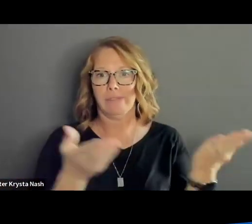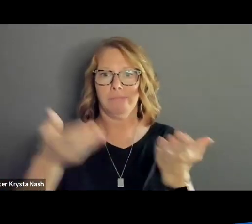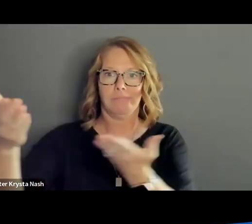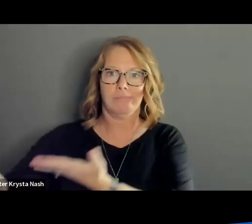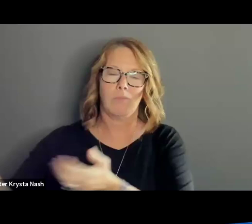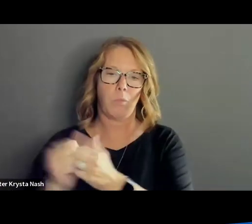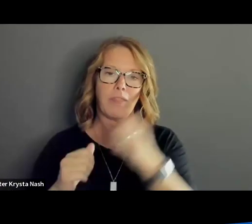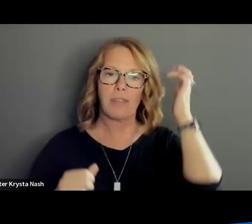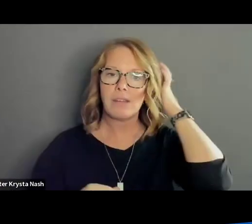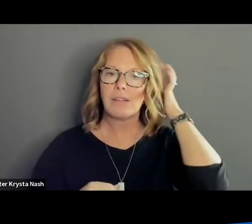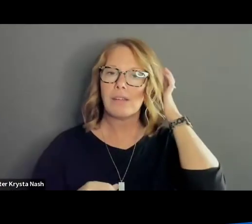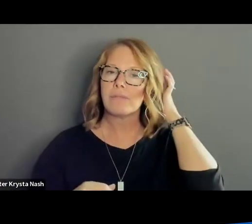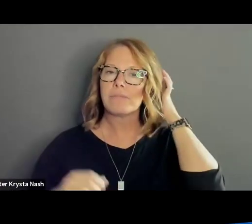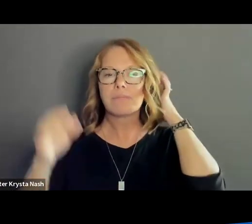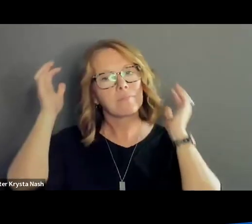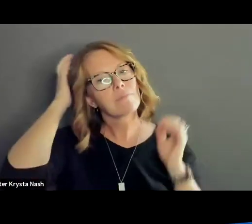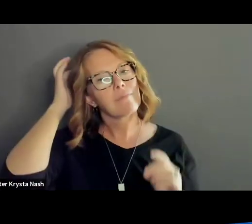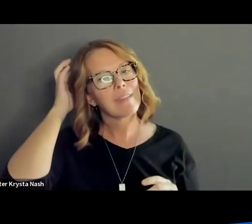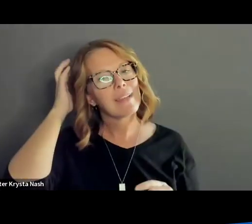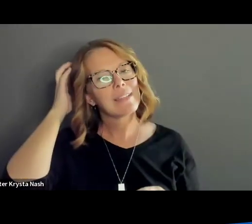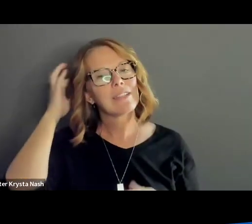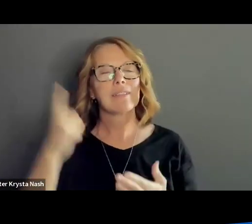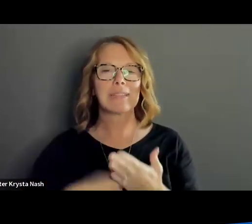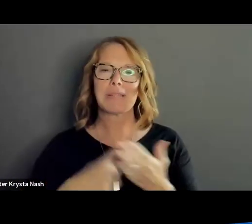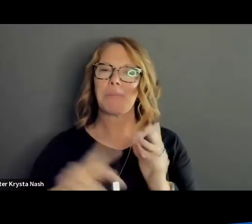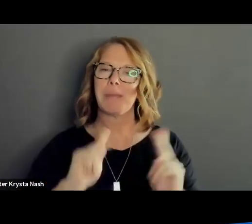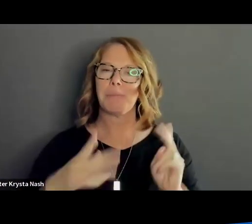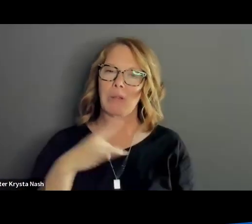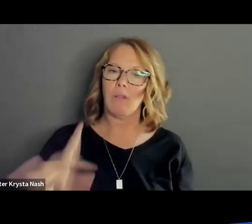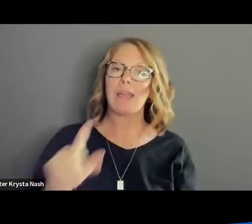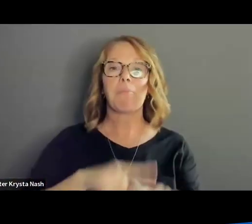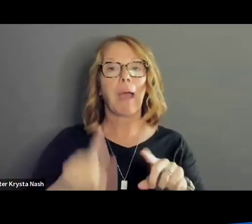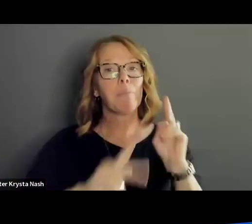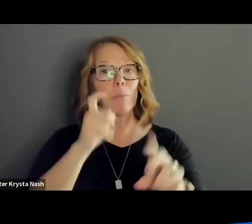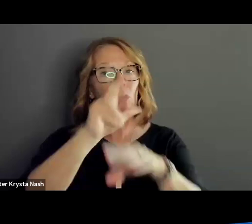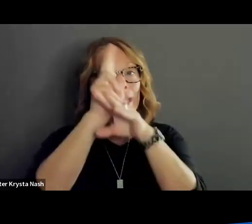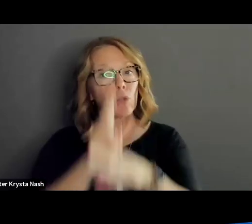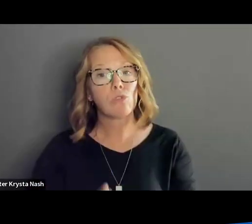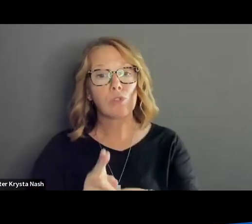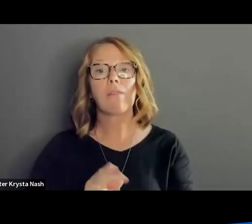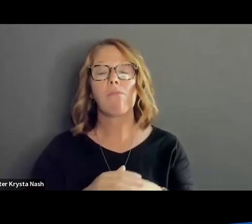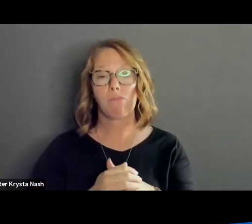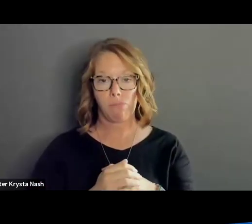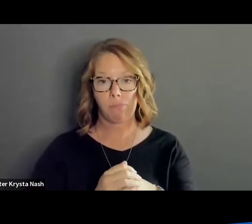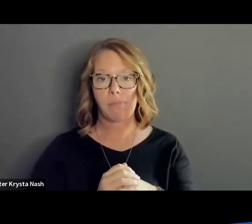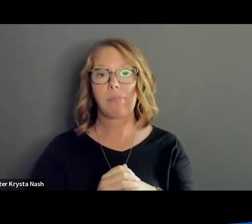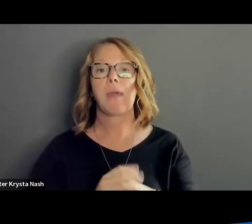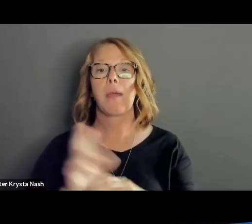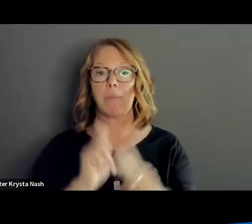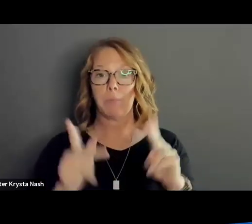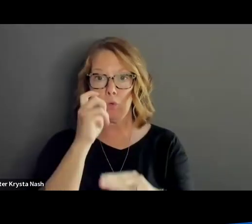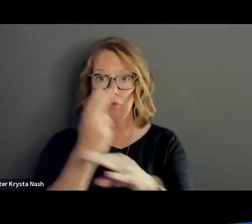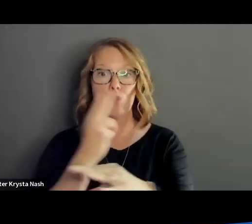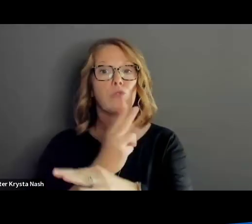you. And so sometimes people don't like that. But the people who get used to it and the people who use it, they